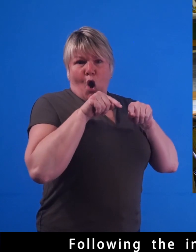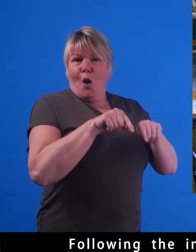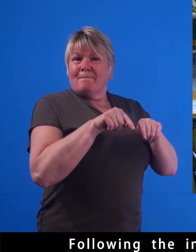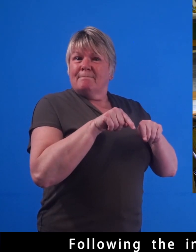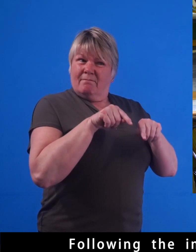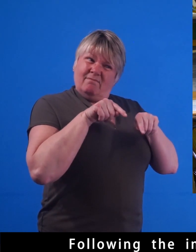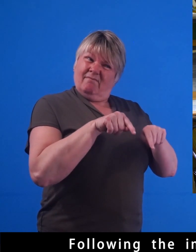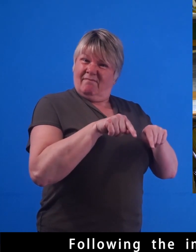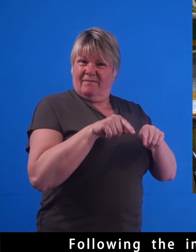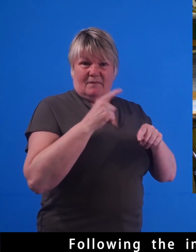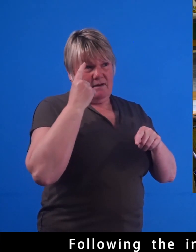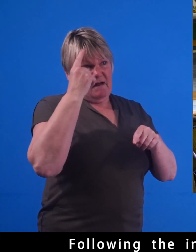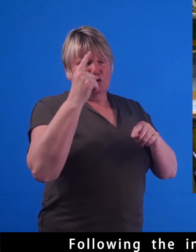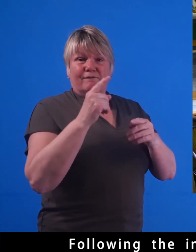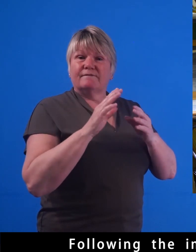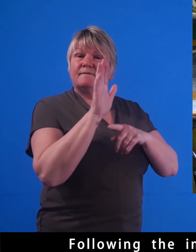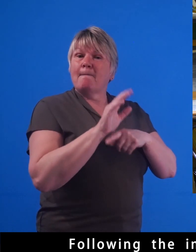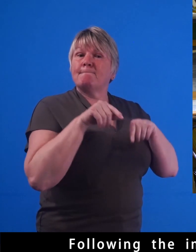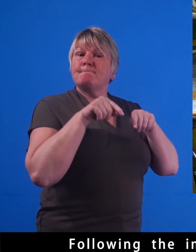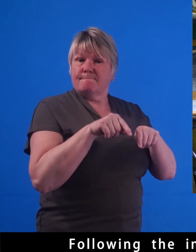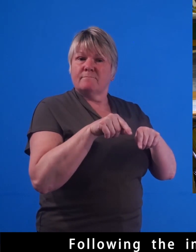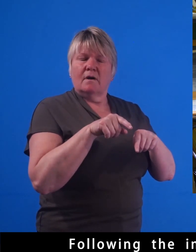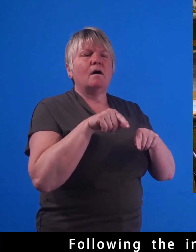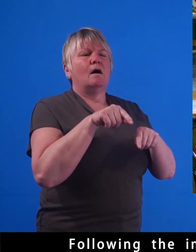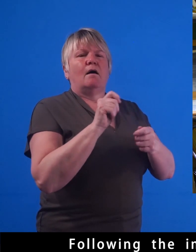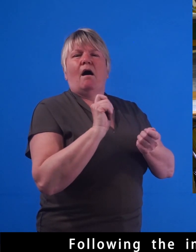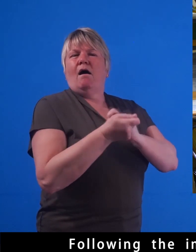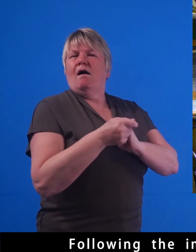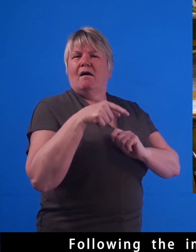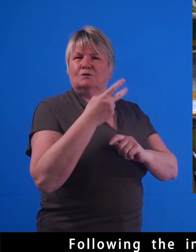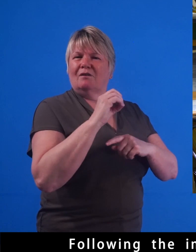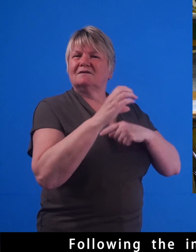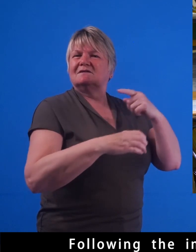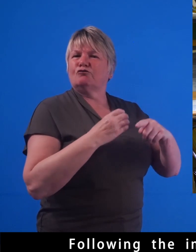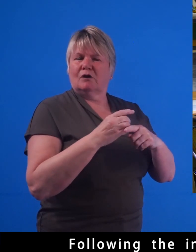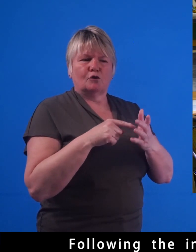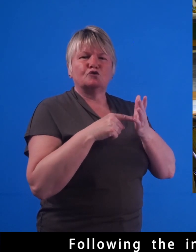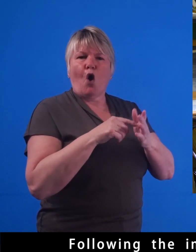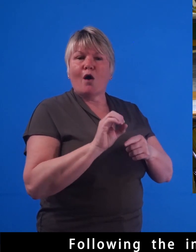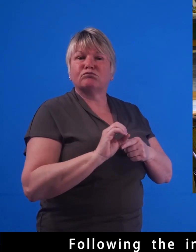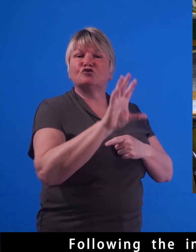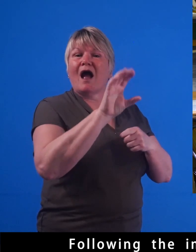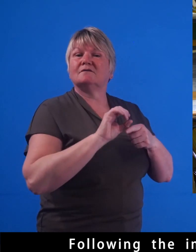Following the invention of film, they were replaced in the 20th century by toy